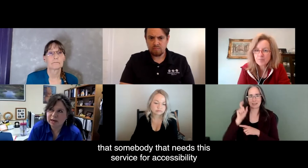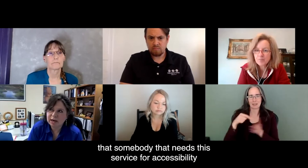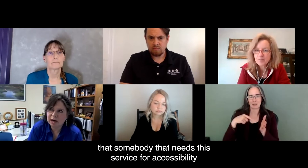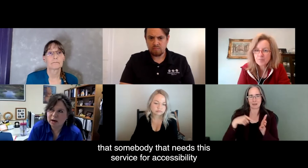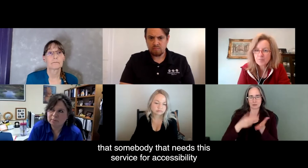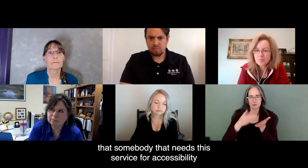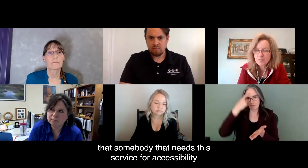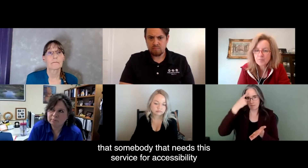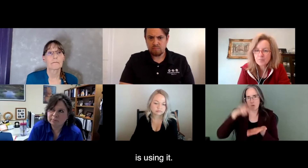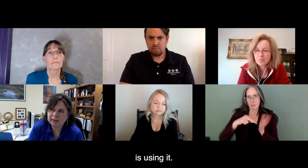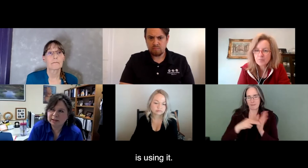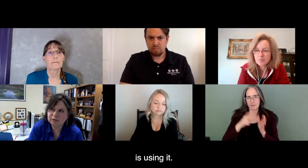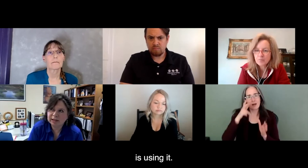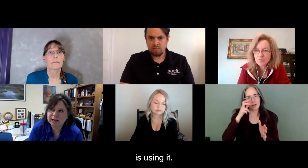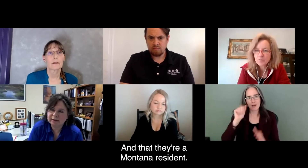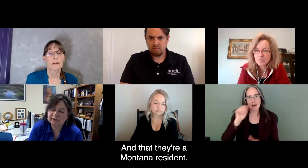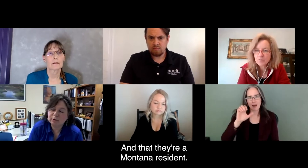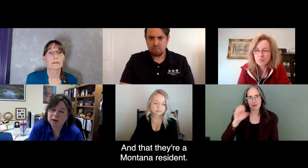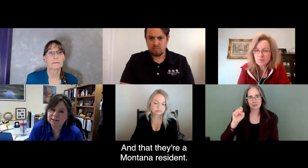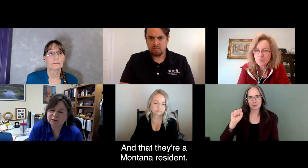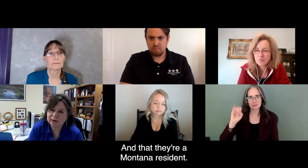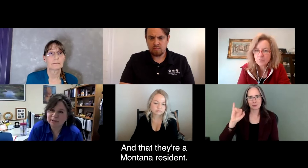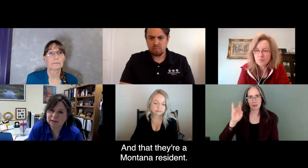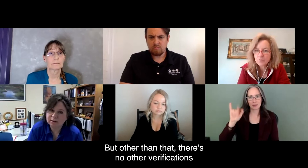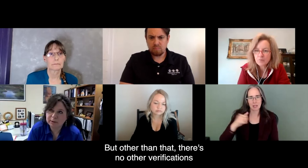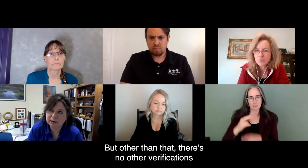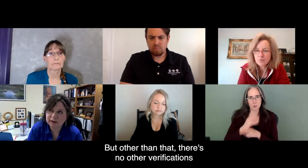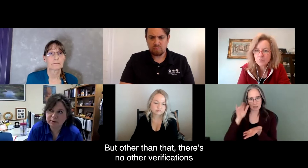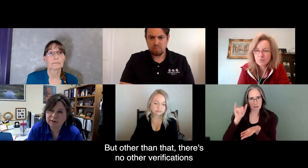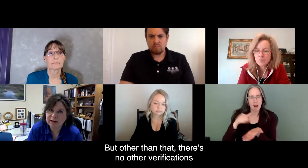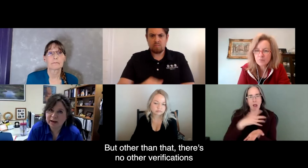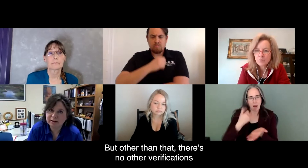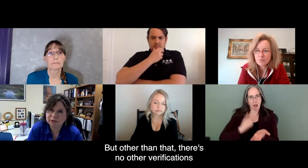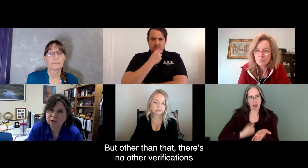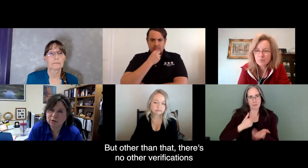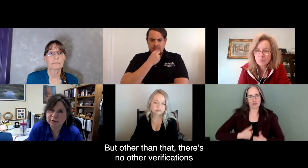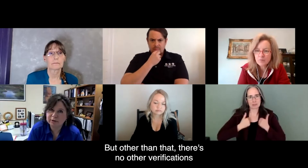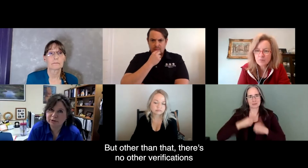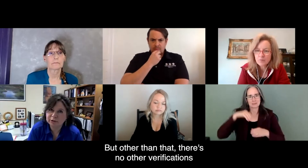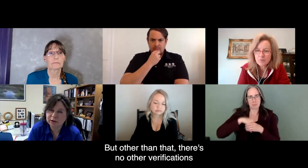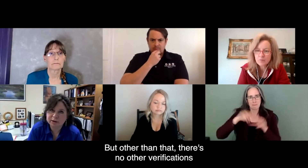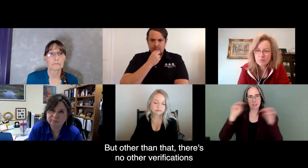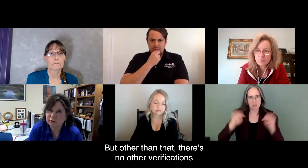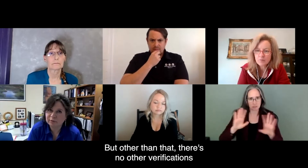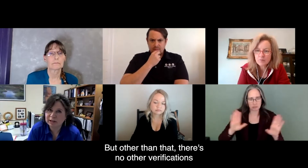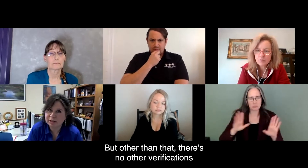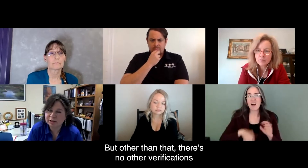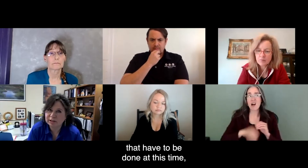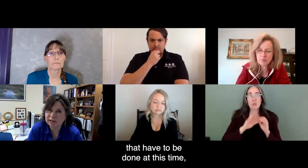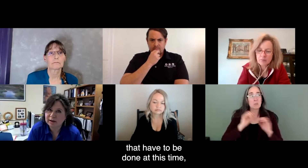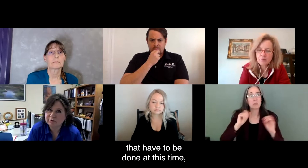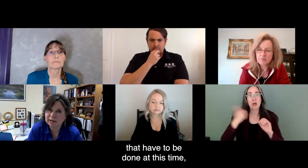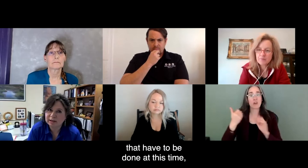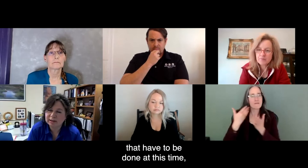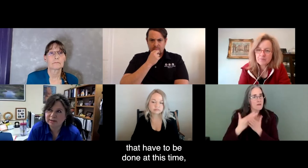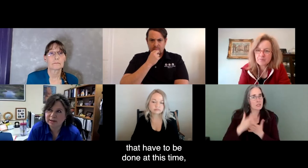accessibility is using it and that they're a Montana resident. But other than that, there's no other verifications that